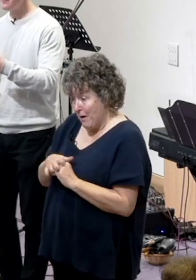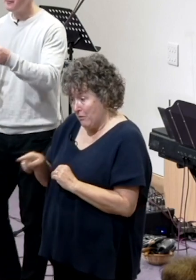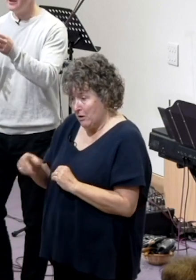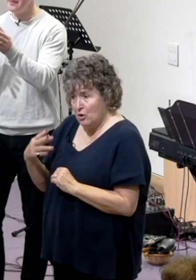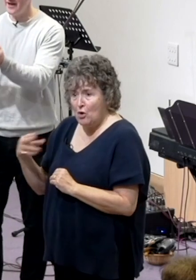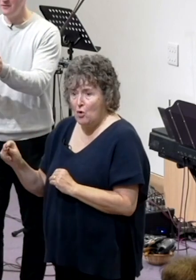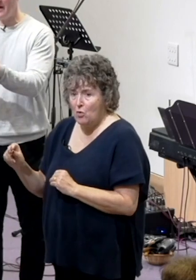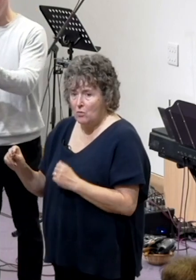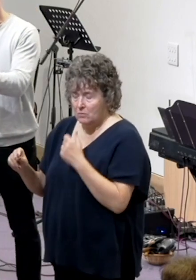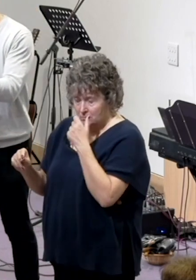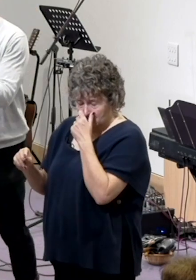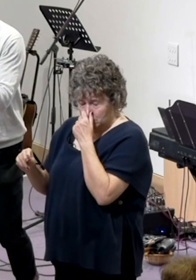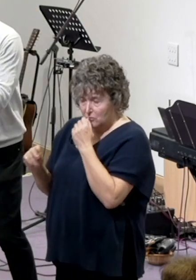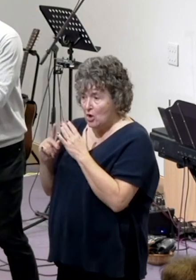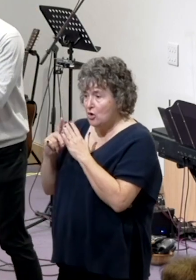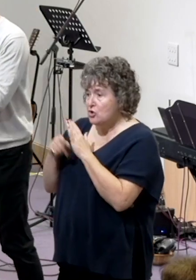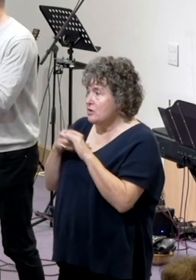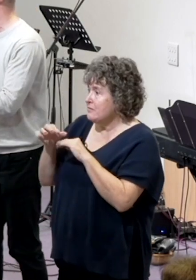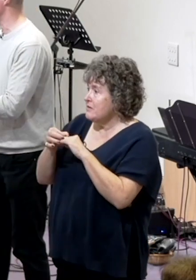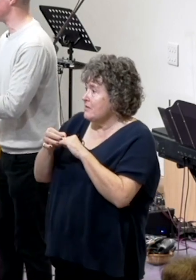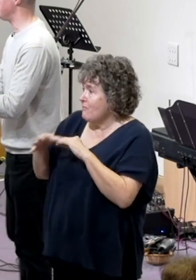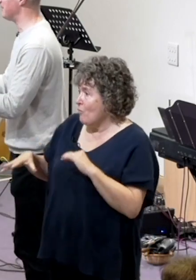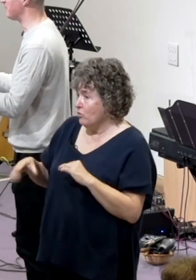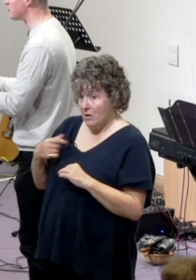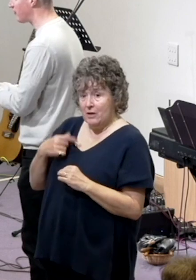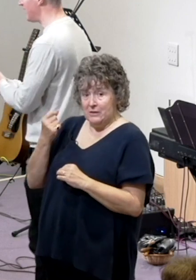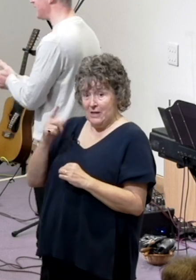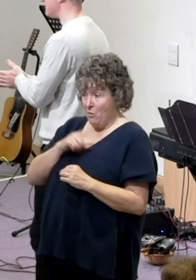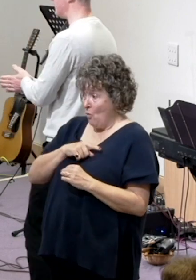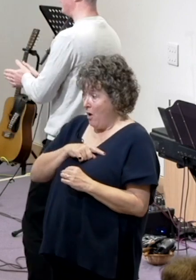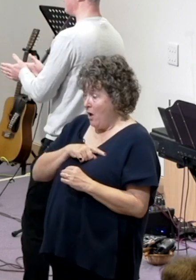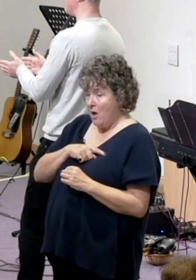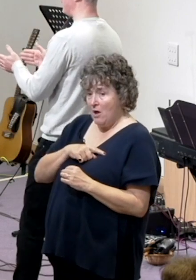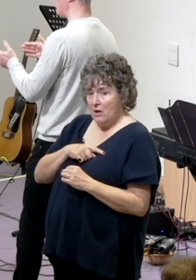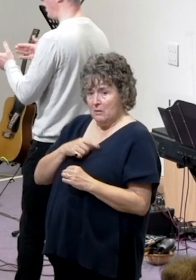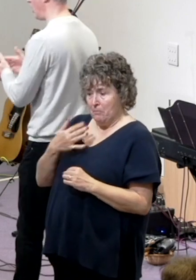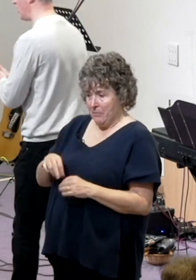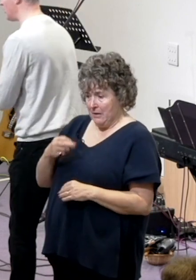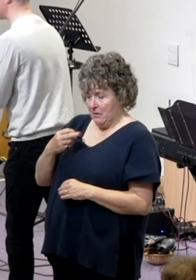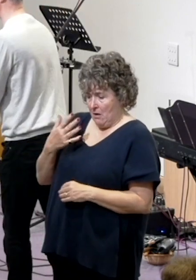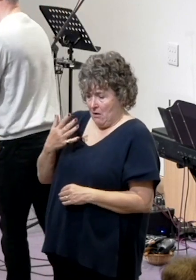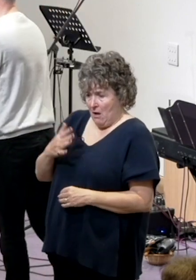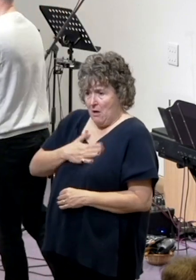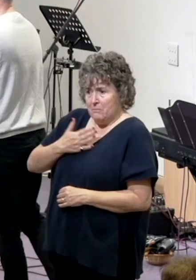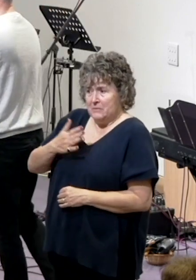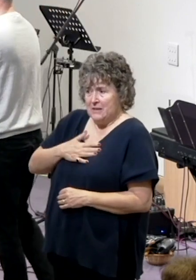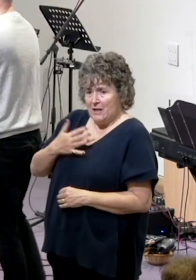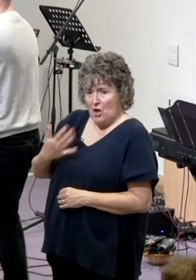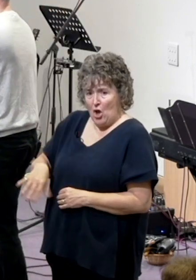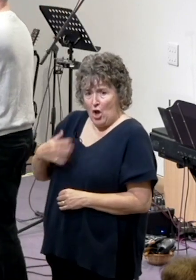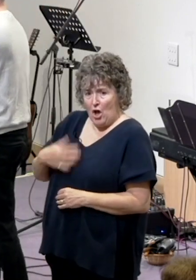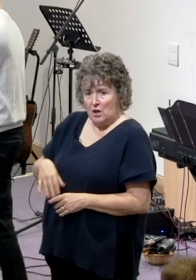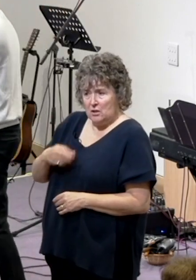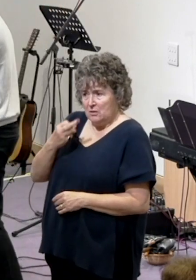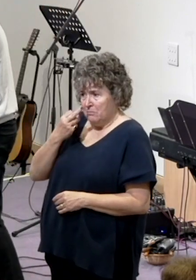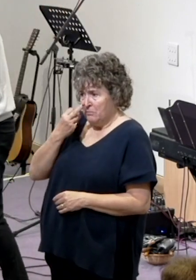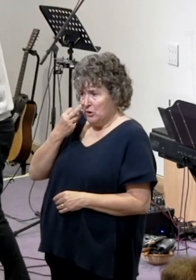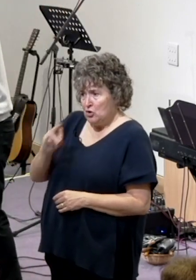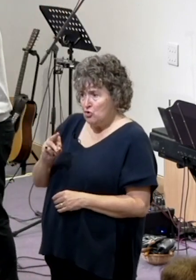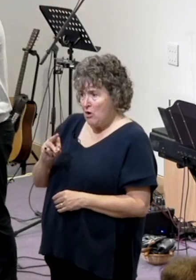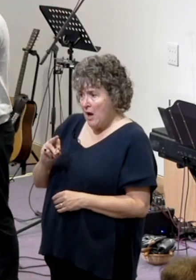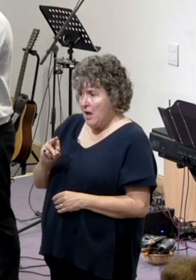if Joseph went down that route, you could understand it because he'd been betrayed, he'd been hurt, he'd be within